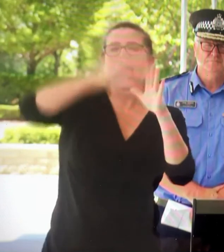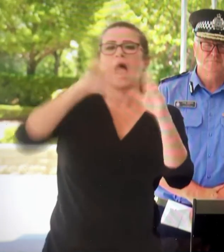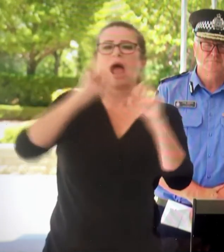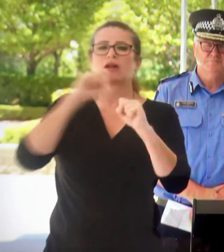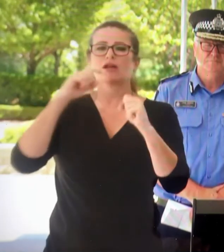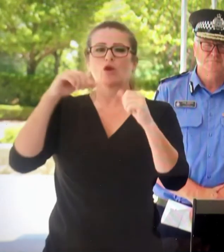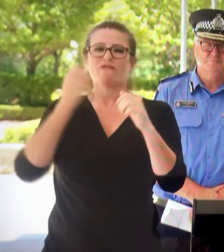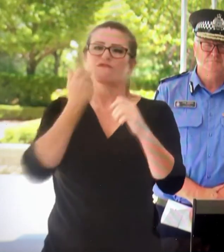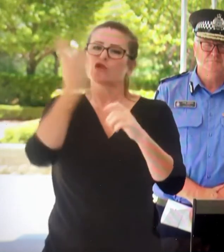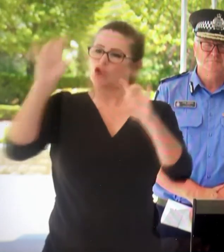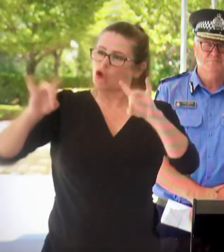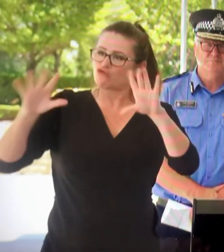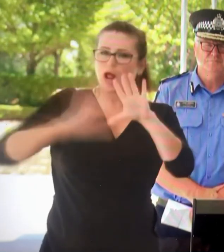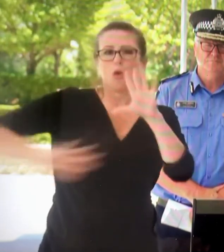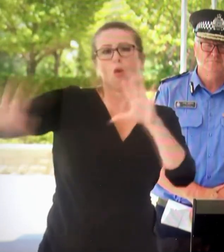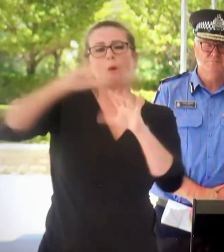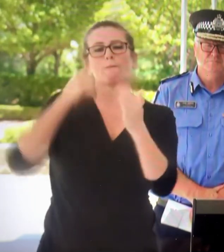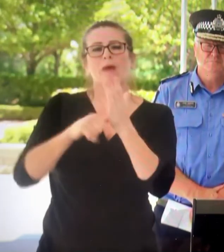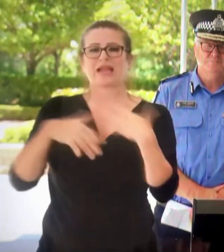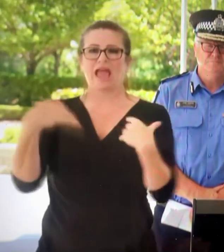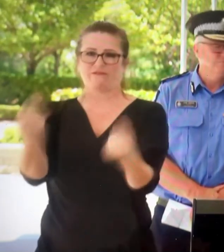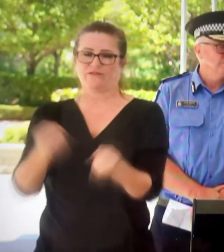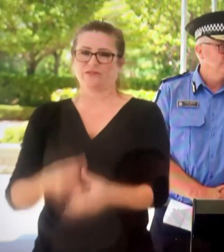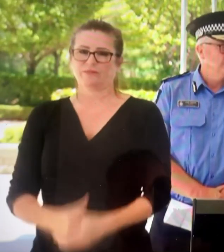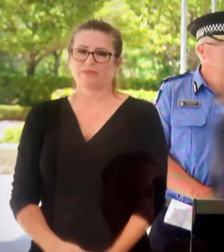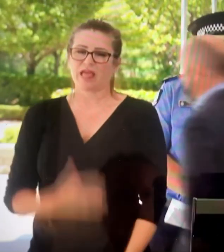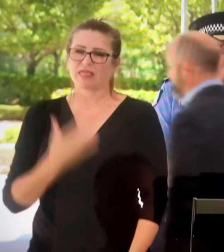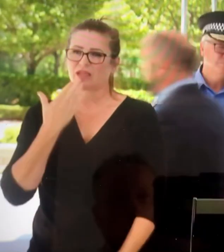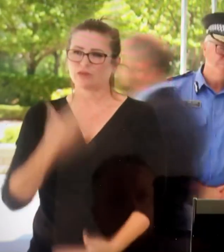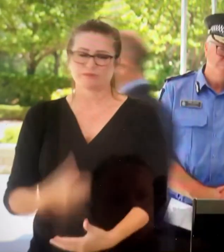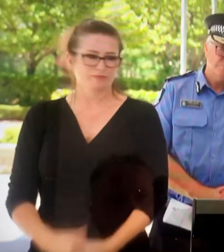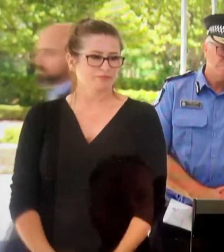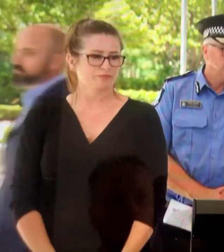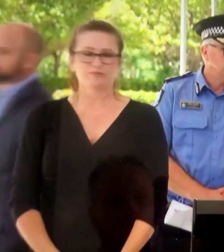of this bigger and better. Thank you. Premier, I've